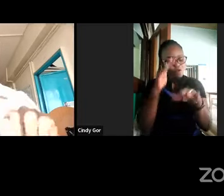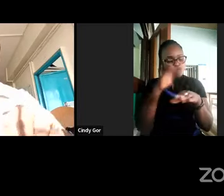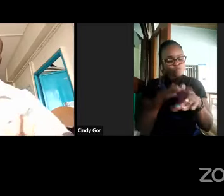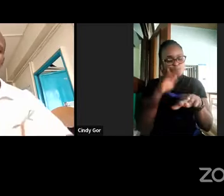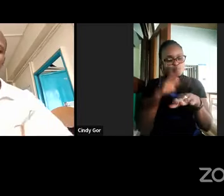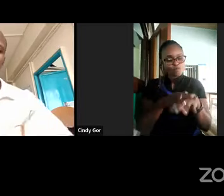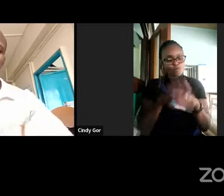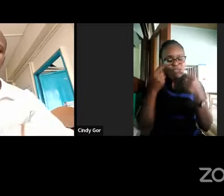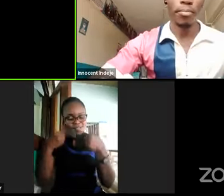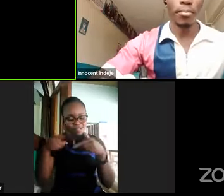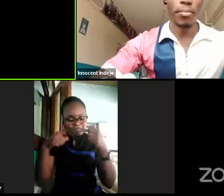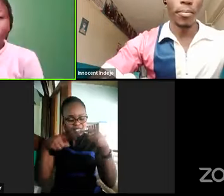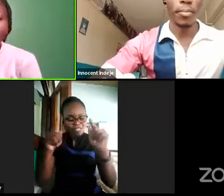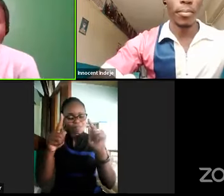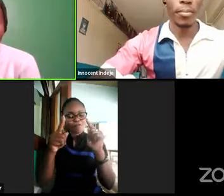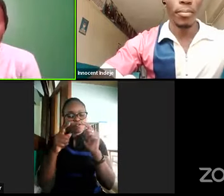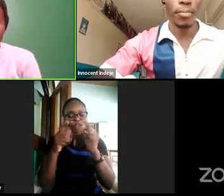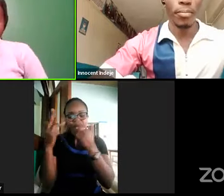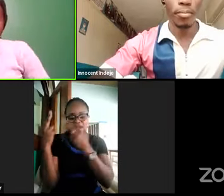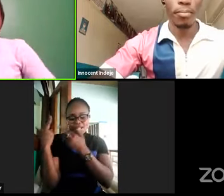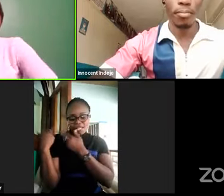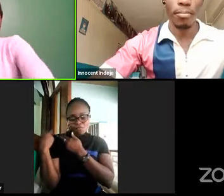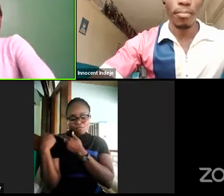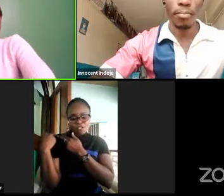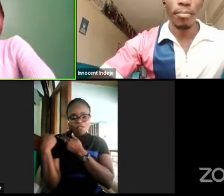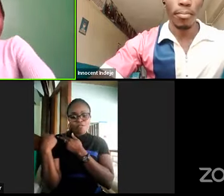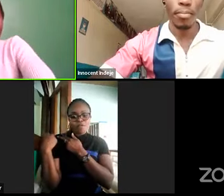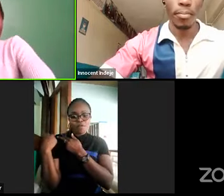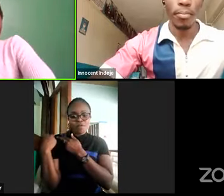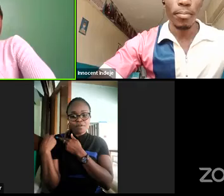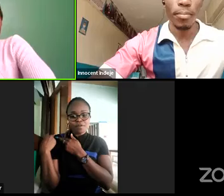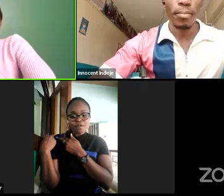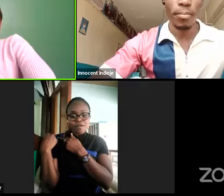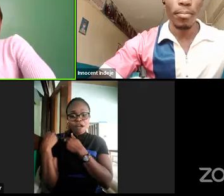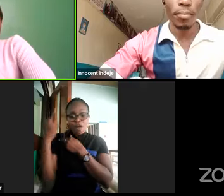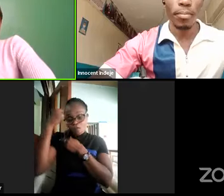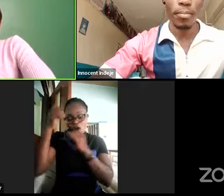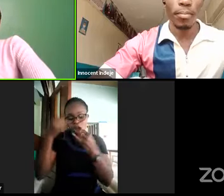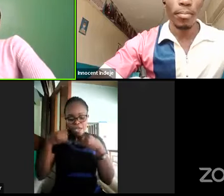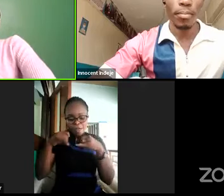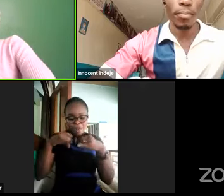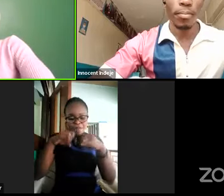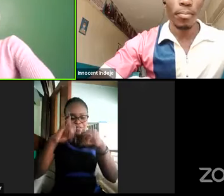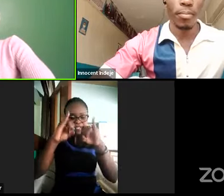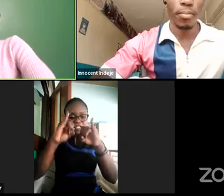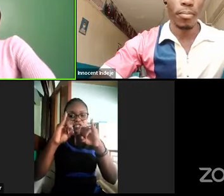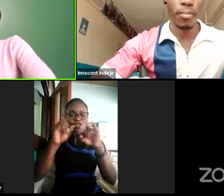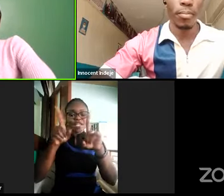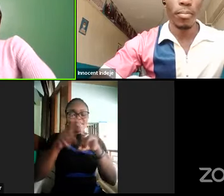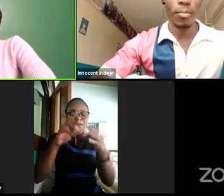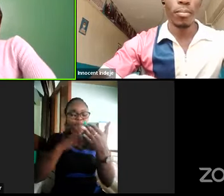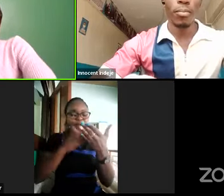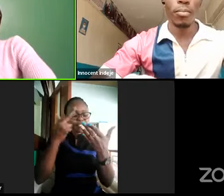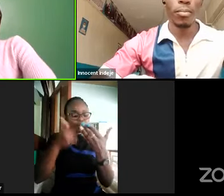Thank you so much, Innocent, for the wonderful presentation. And key things that I've noted, I